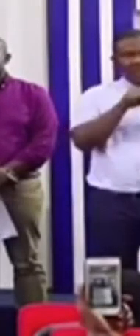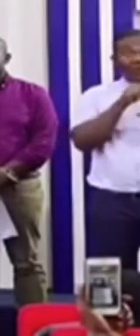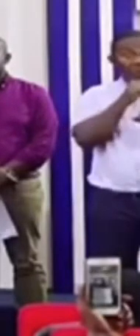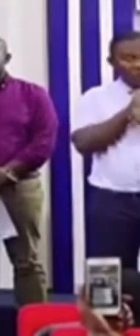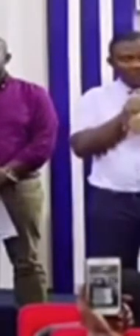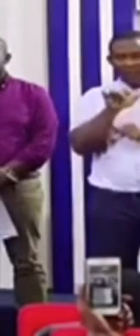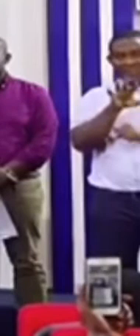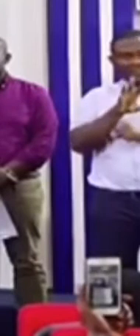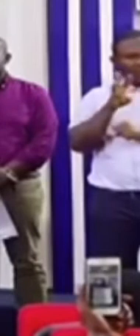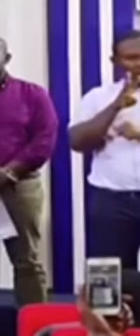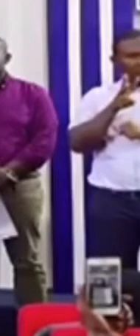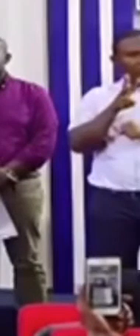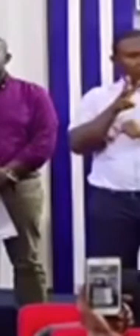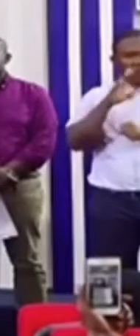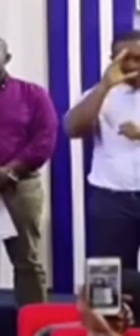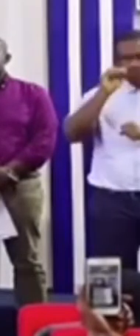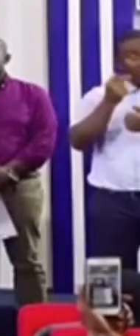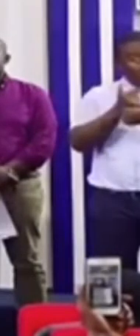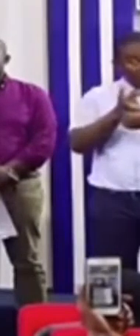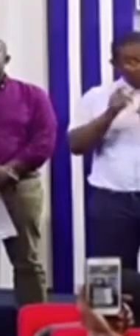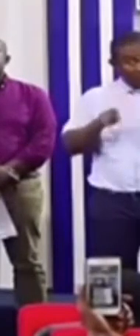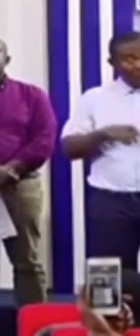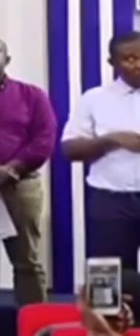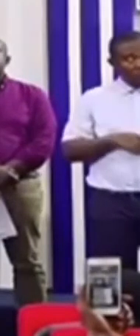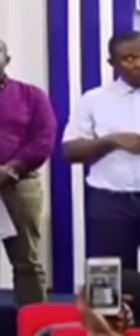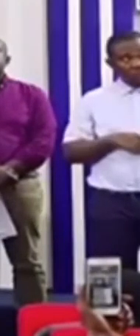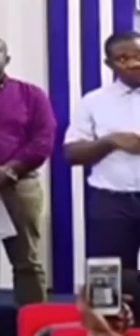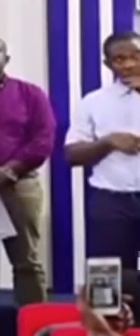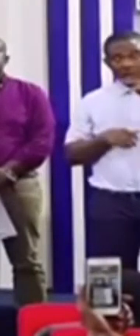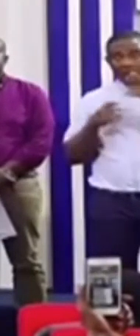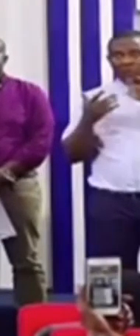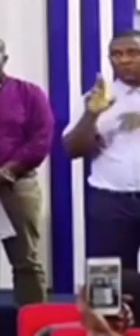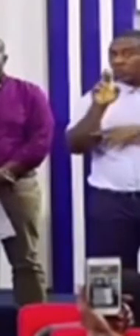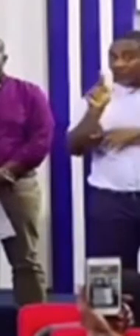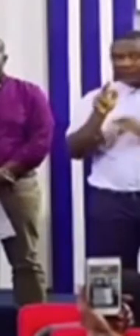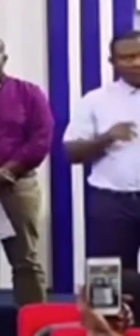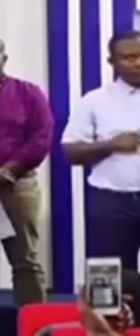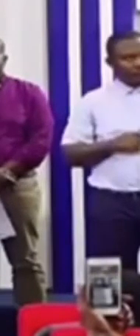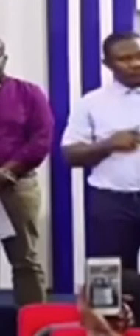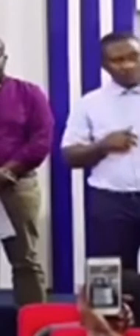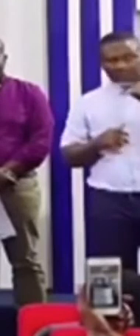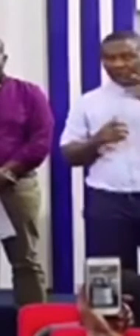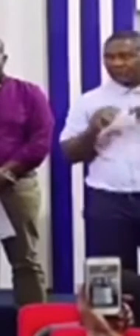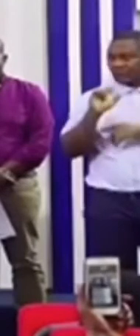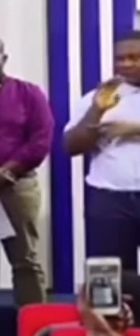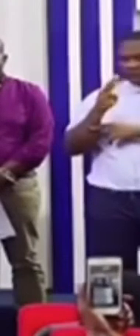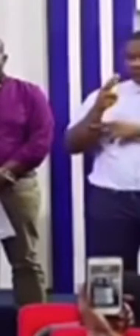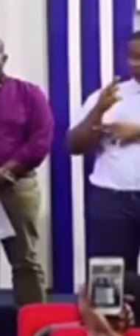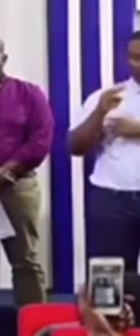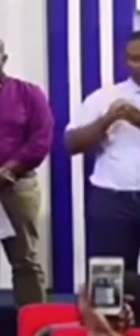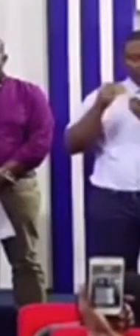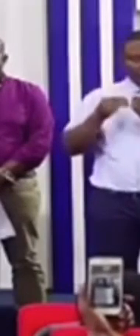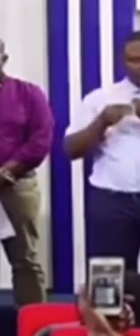man, a Ghanaian, who returned from a trip in the United Kingdom on the 4th of March. He